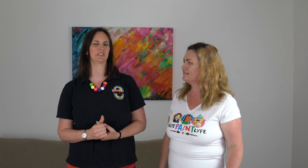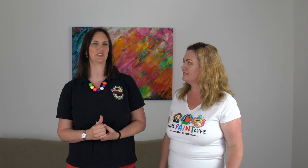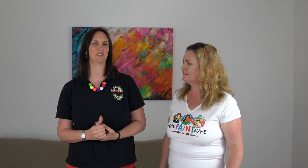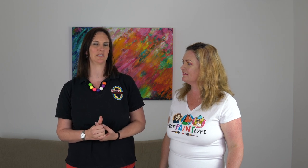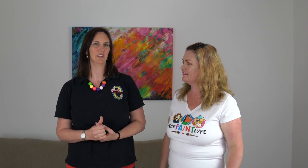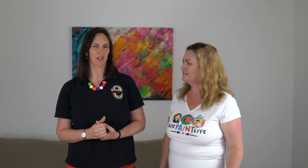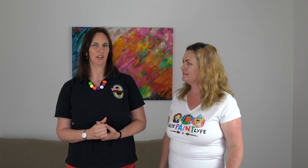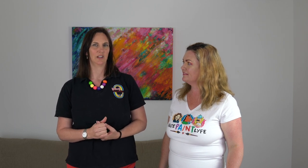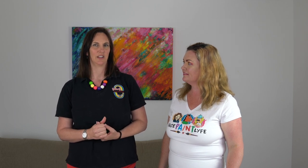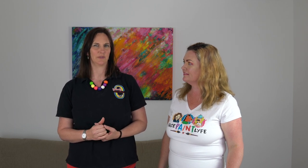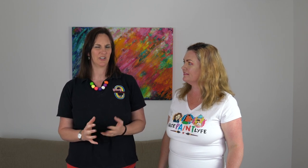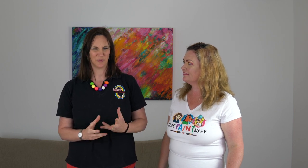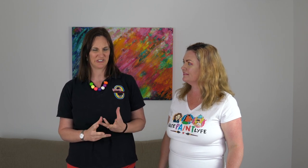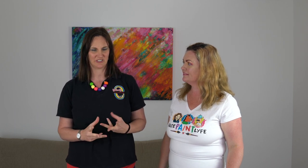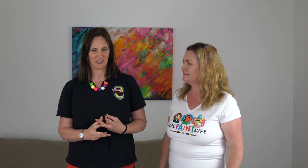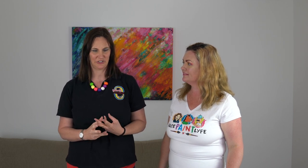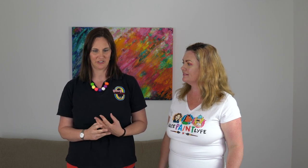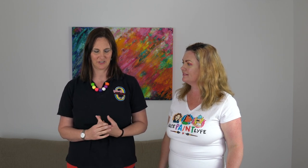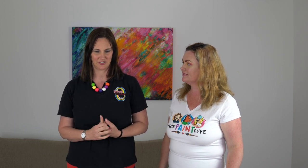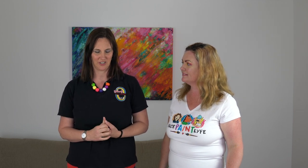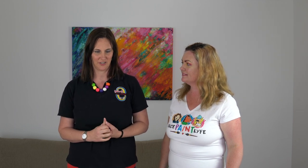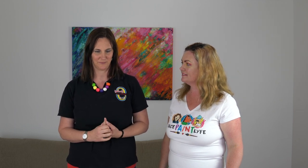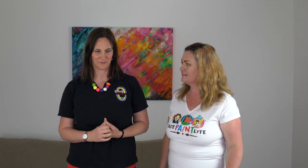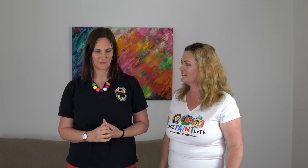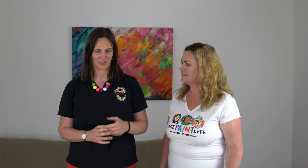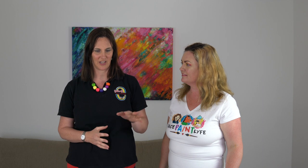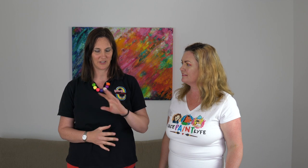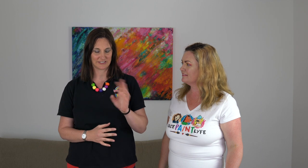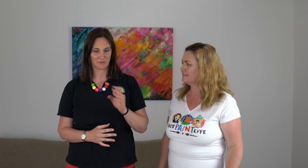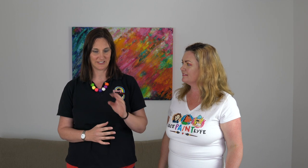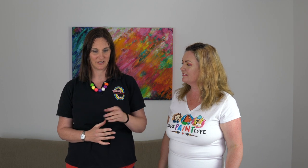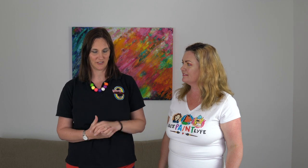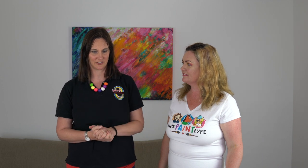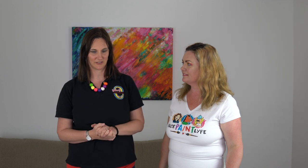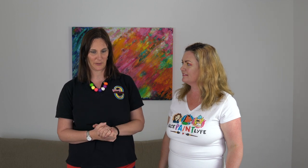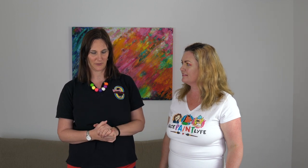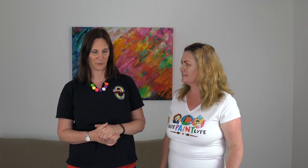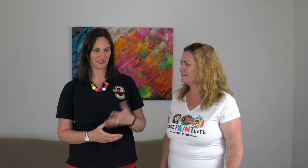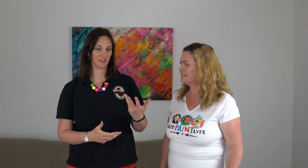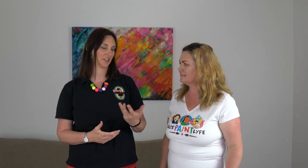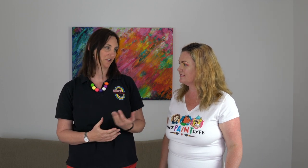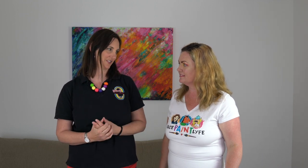language. And then I was like, which language? And I just researched, because I worked in a careers